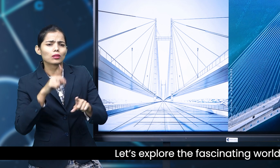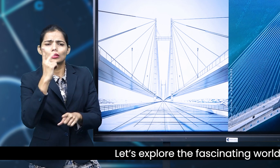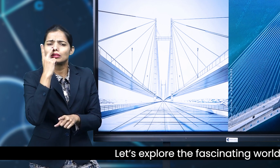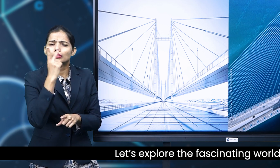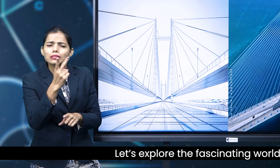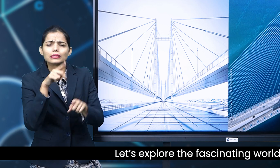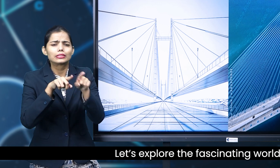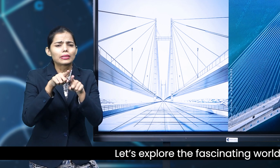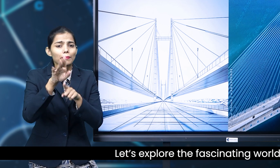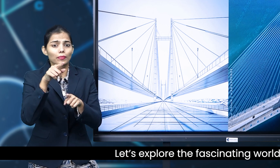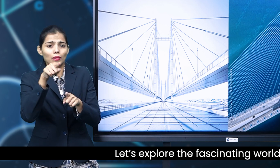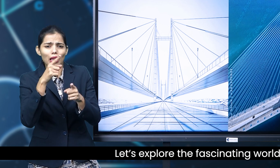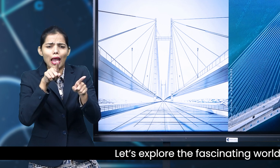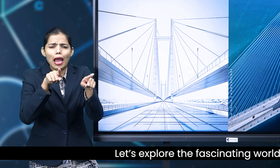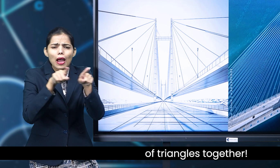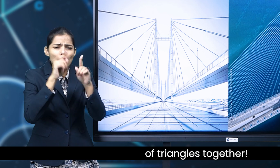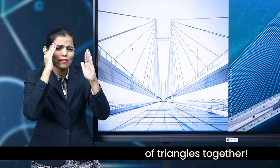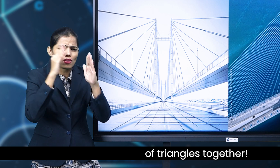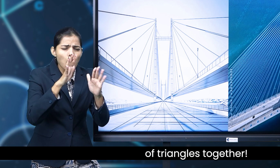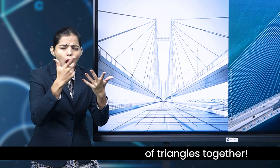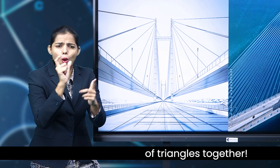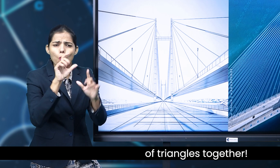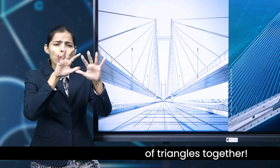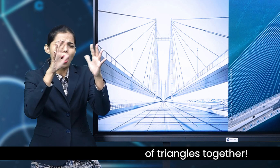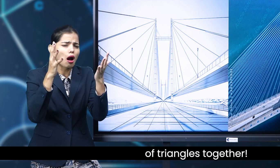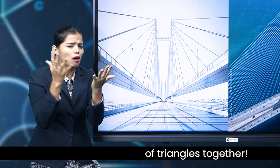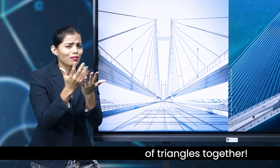Let's explore the fascinating world of triangles together.